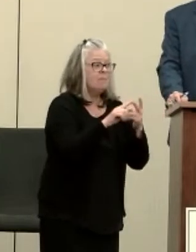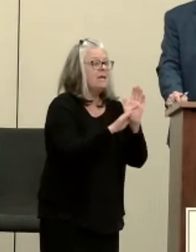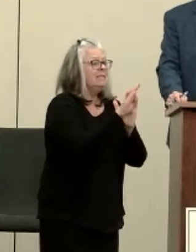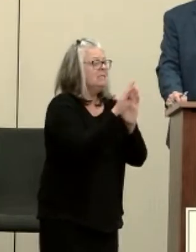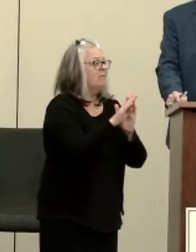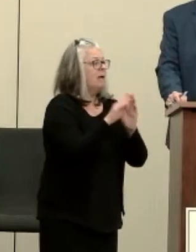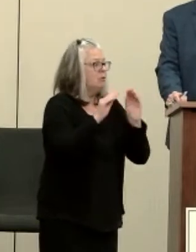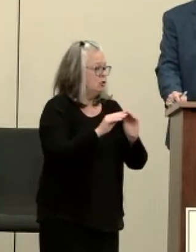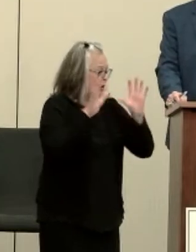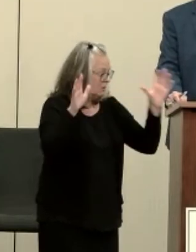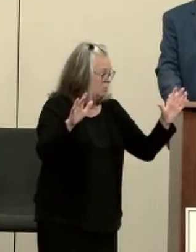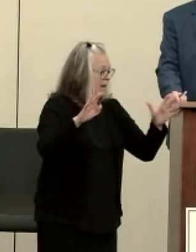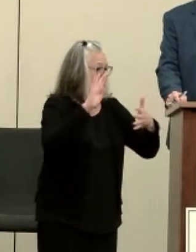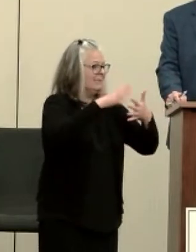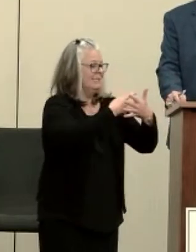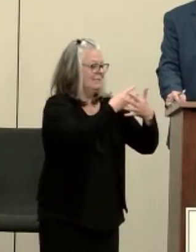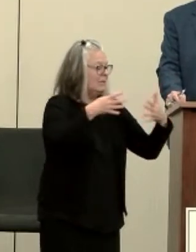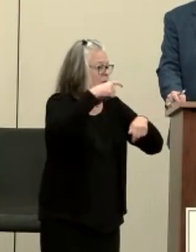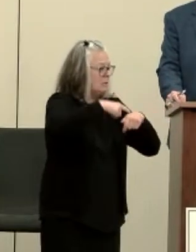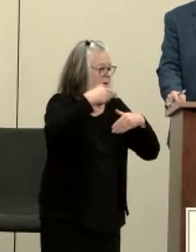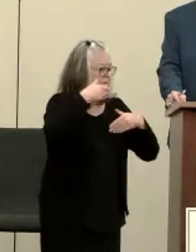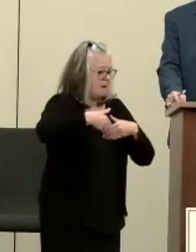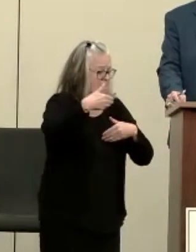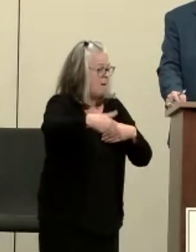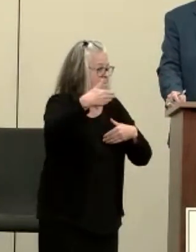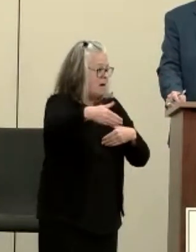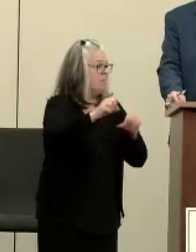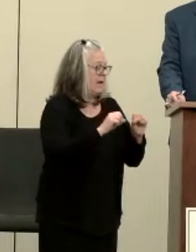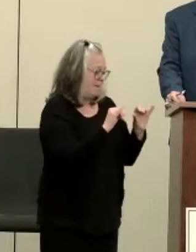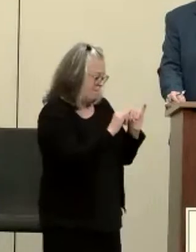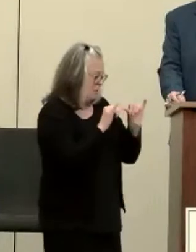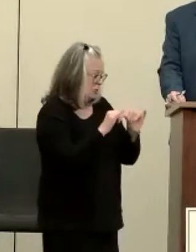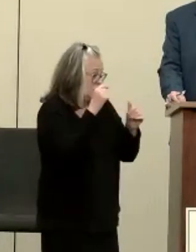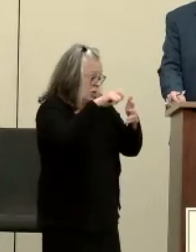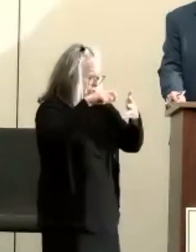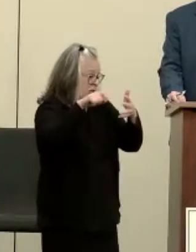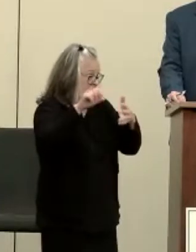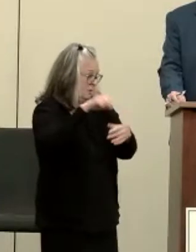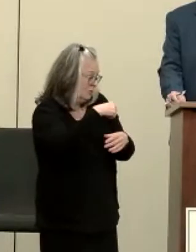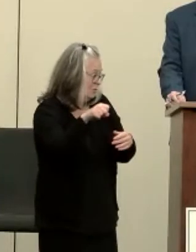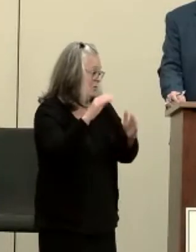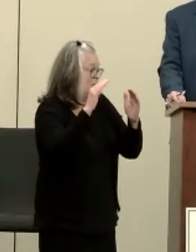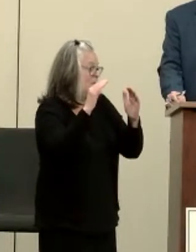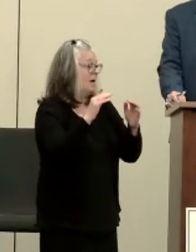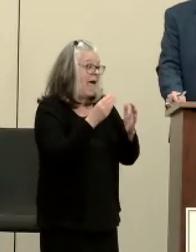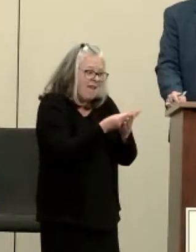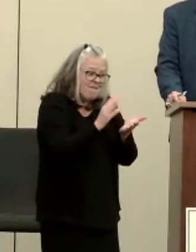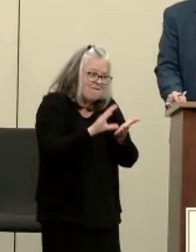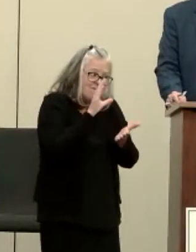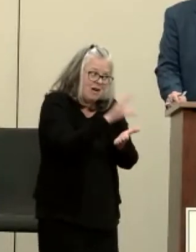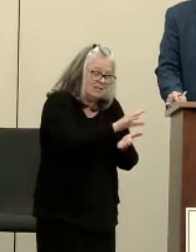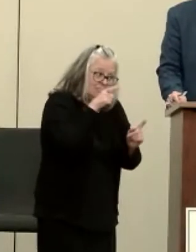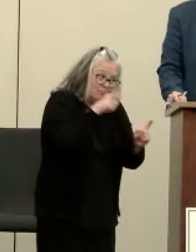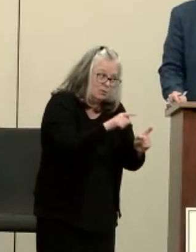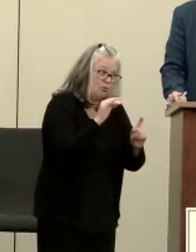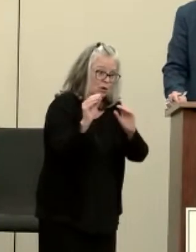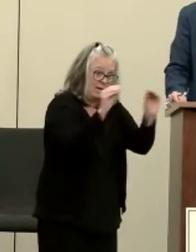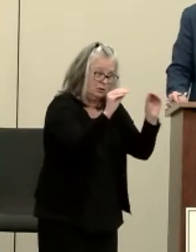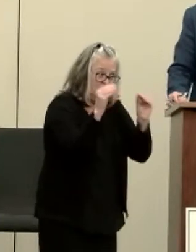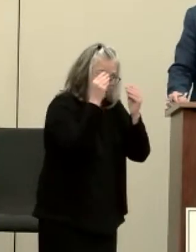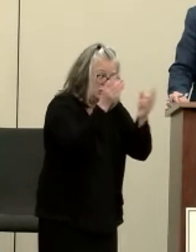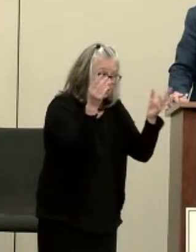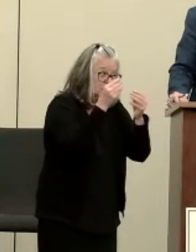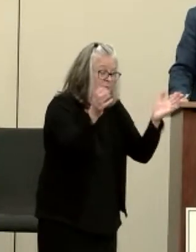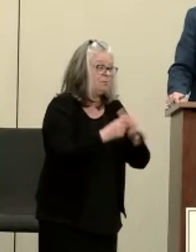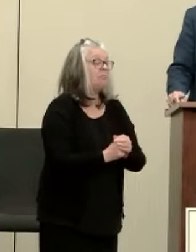transparent public timeline with measurable accomplishments that we can work towards that's funded. And then in terms